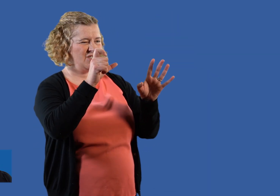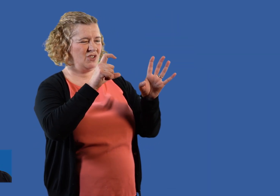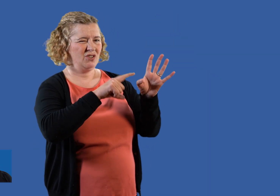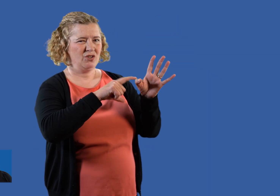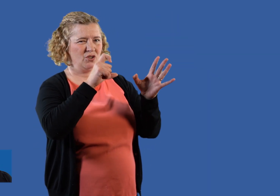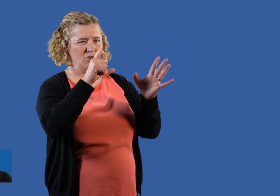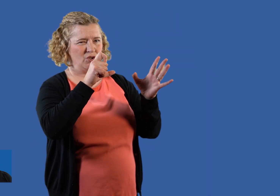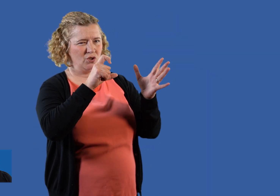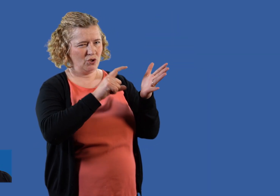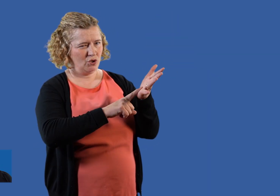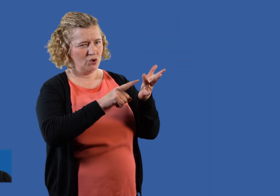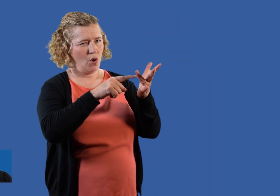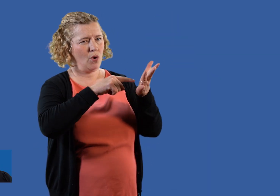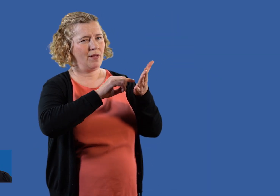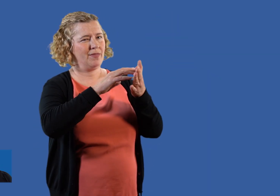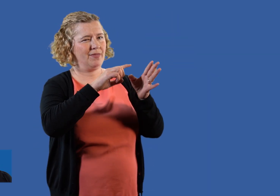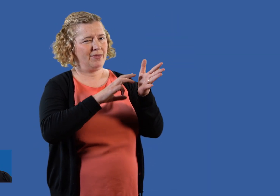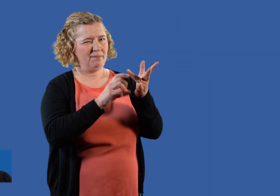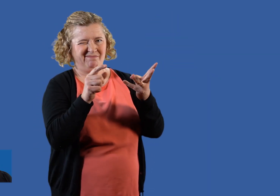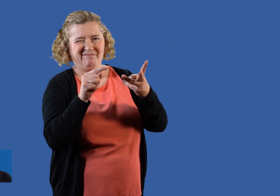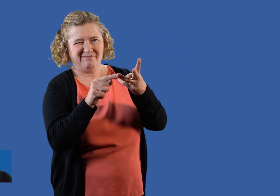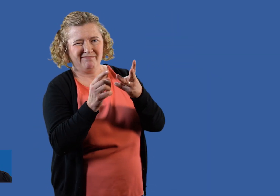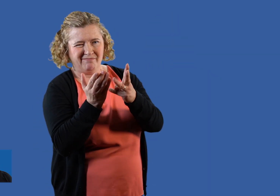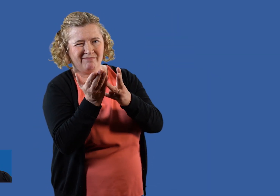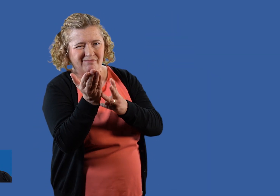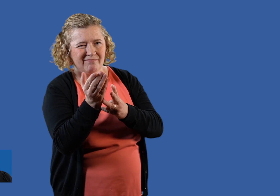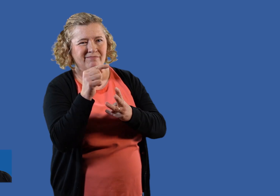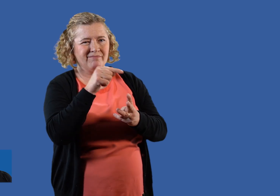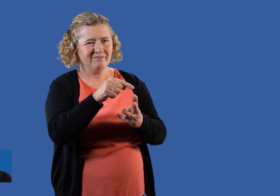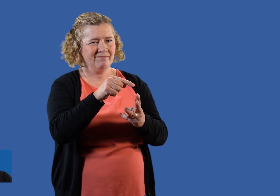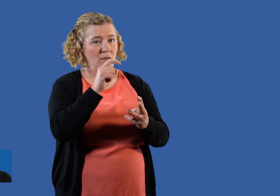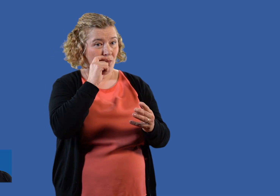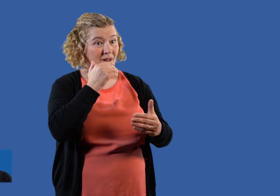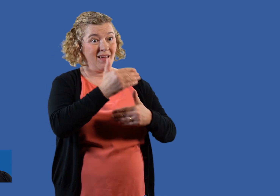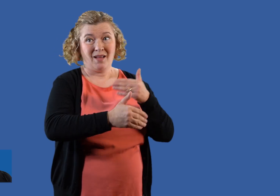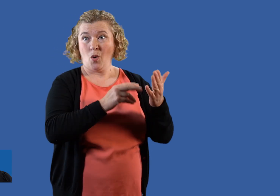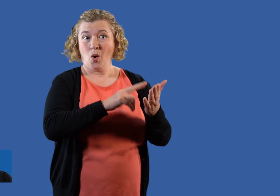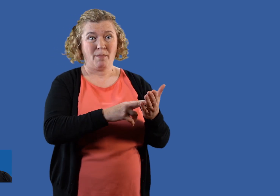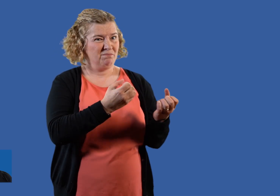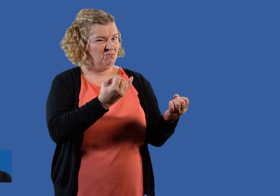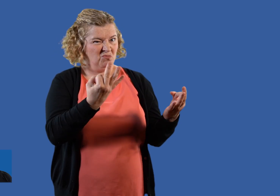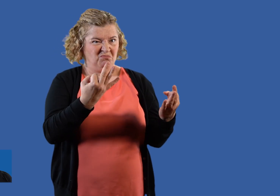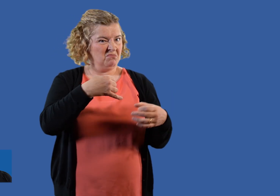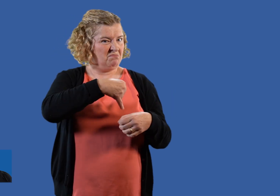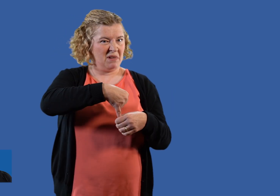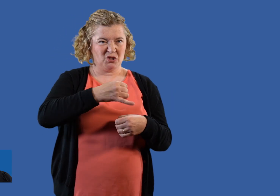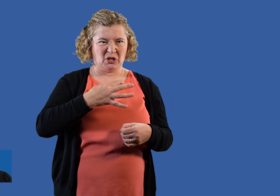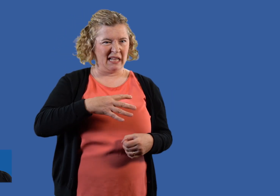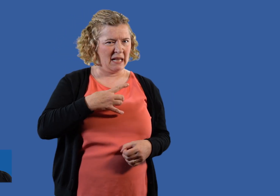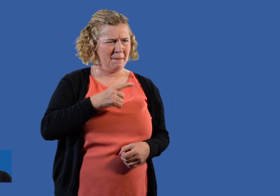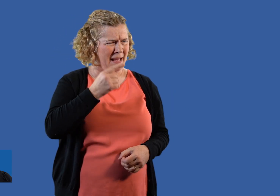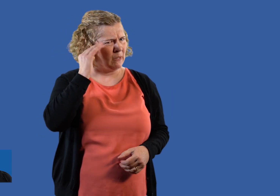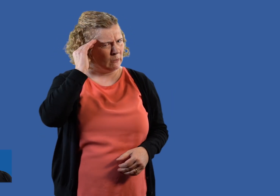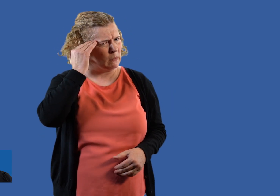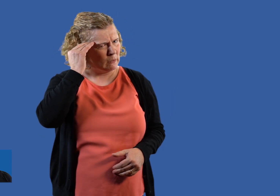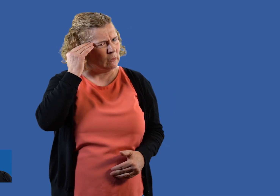Well, the person with cyclothymic disorder can often function normally without medication, though it may be hard.